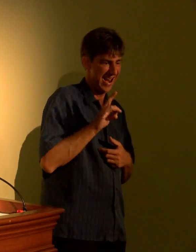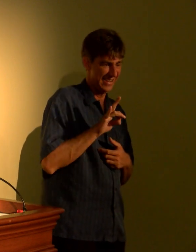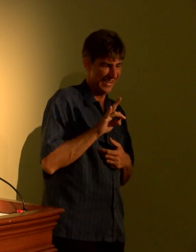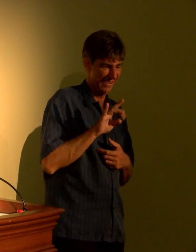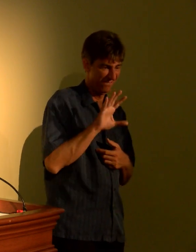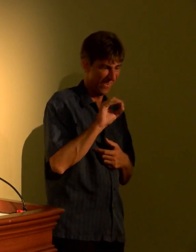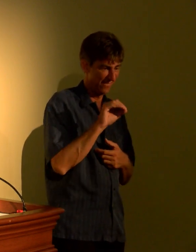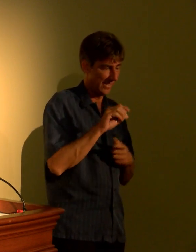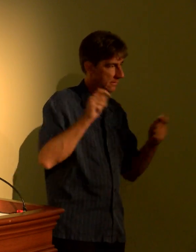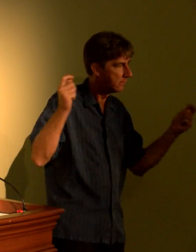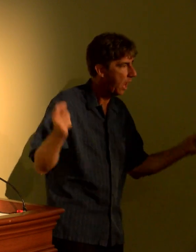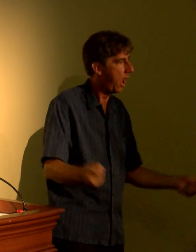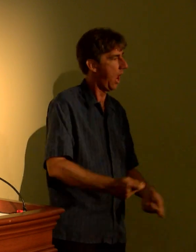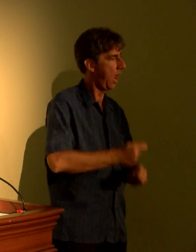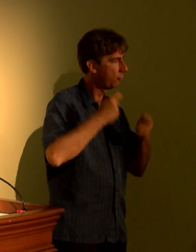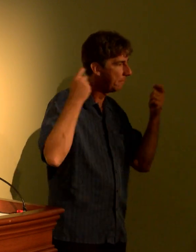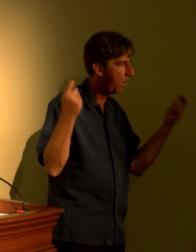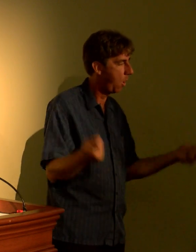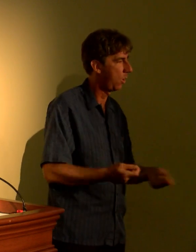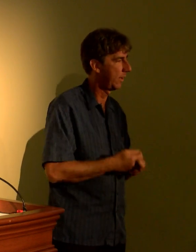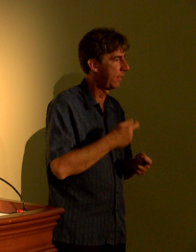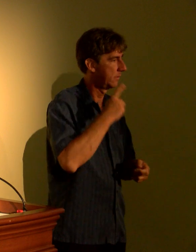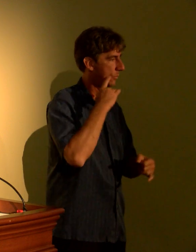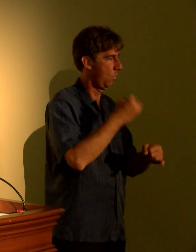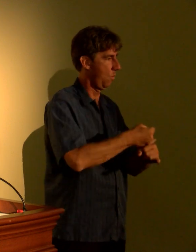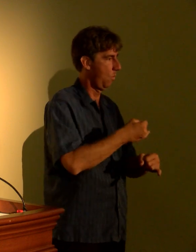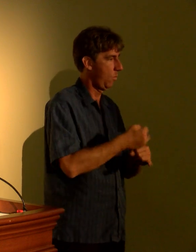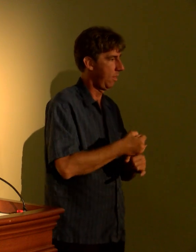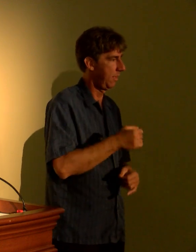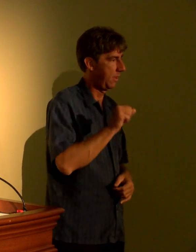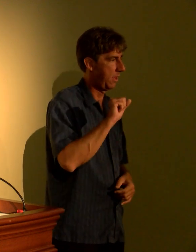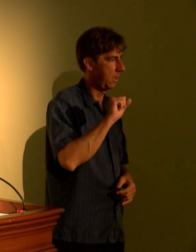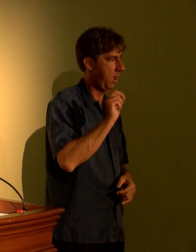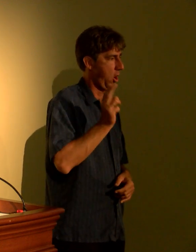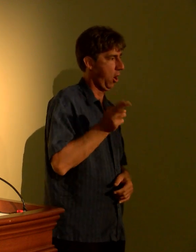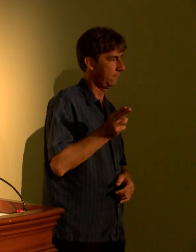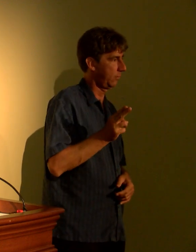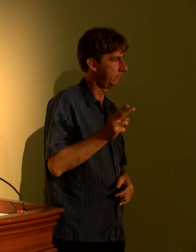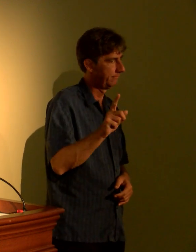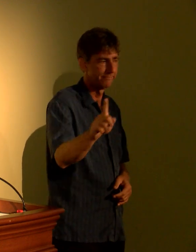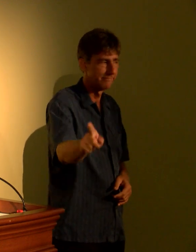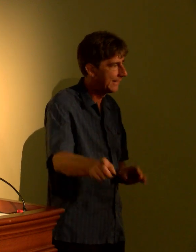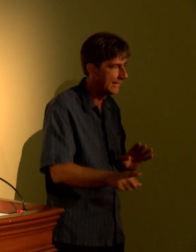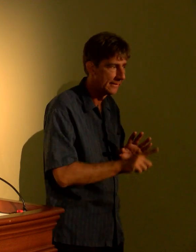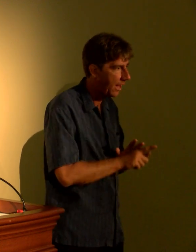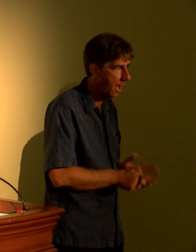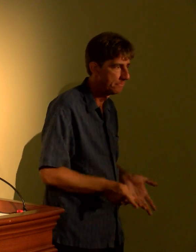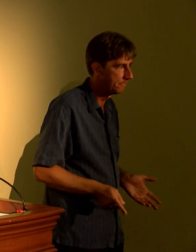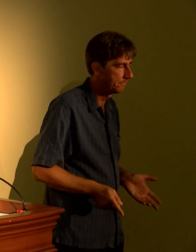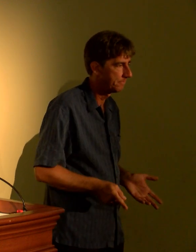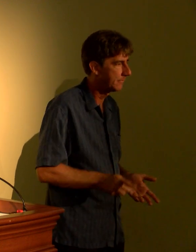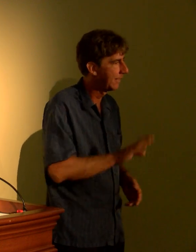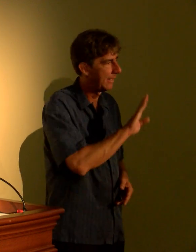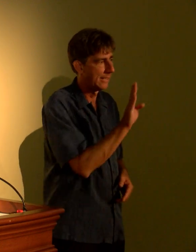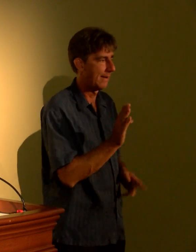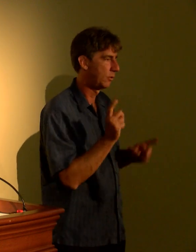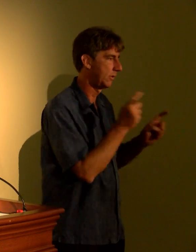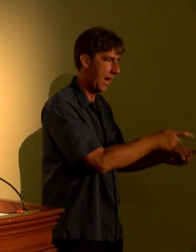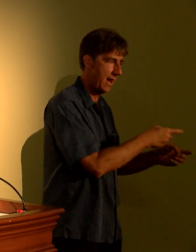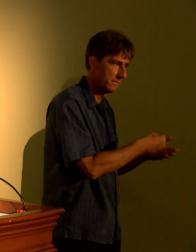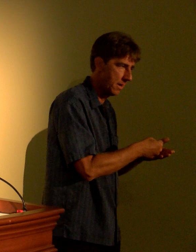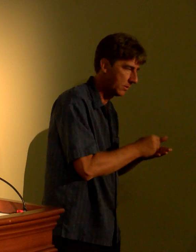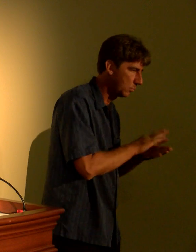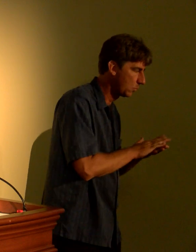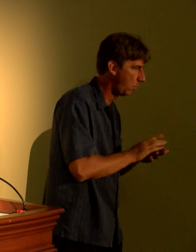of dignitaries, lots of alums, over 400 people attended. Brewster was not among them. He never gave money to the school. He